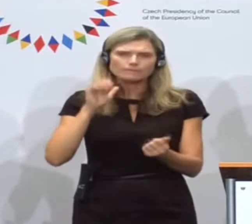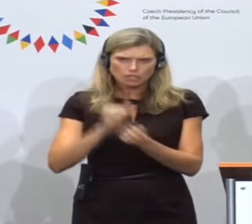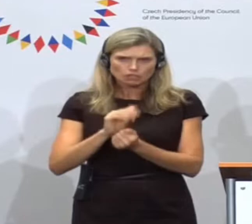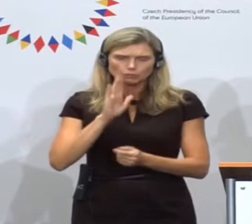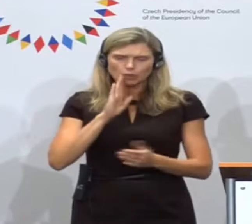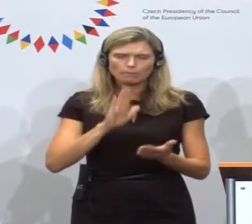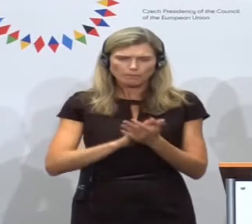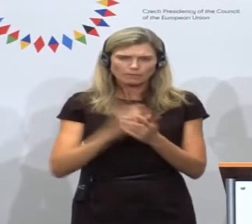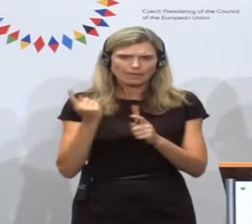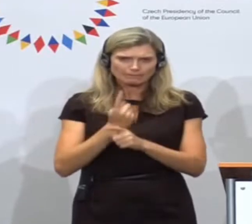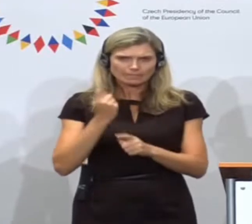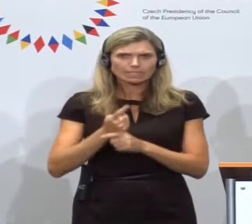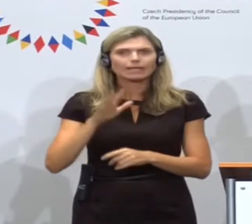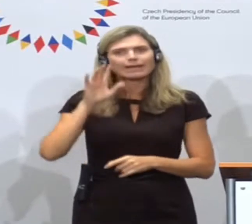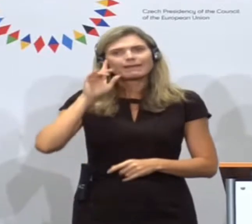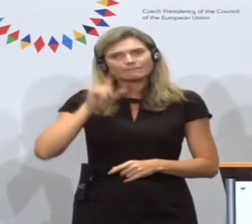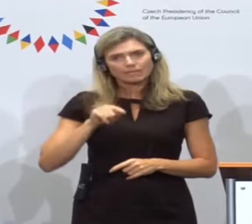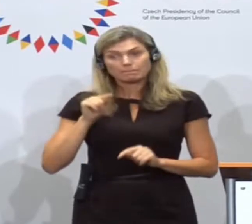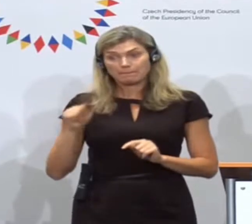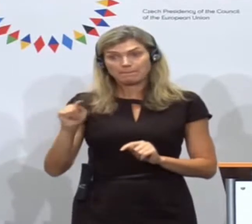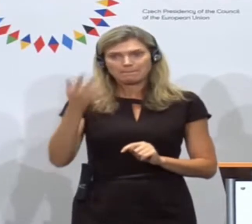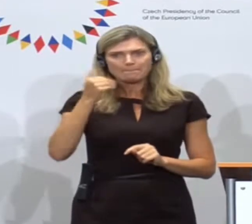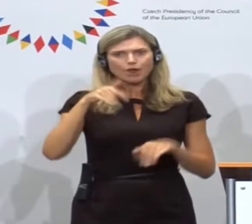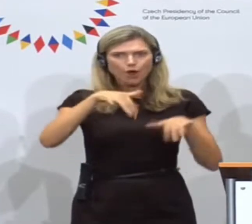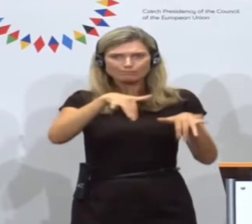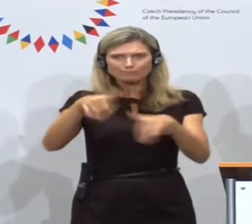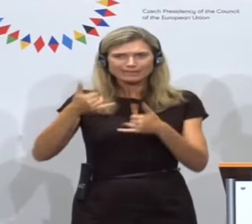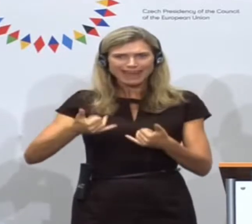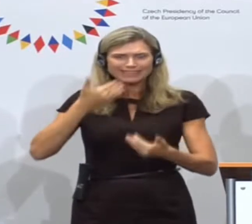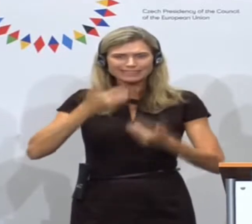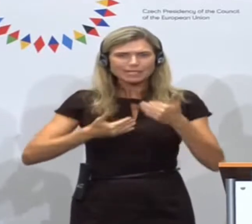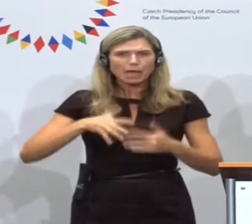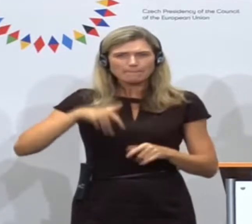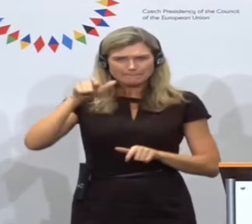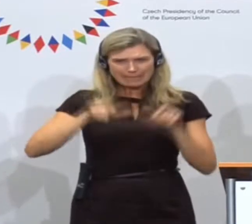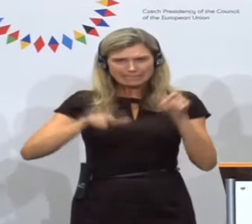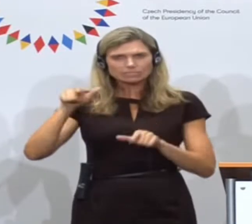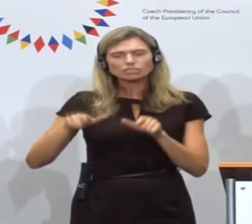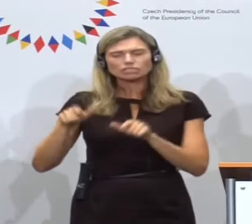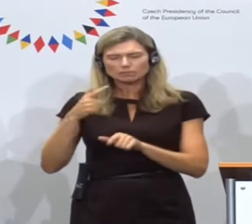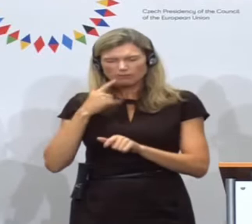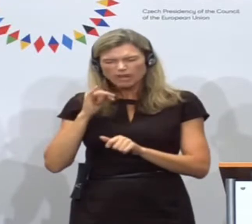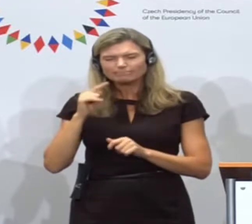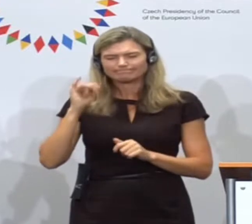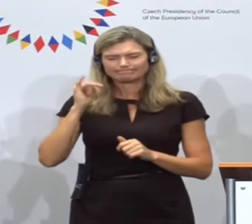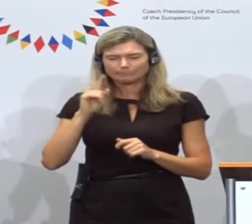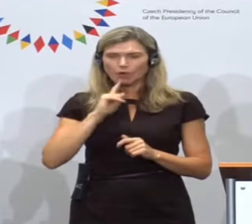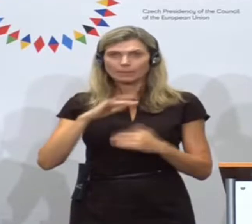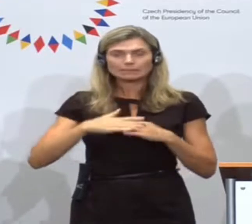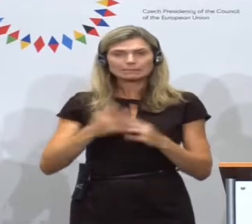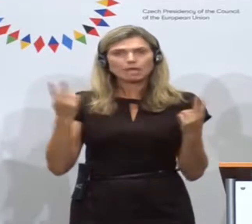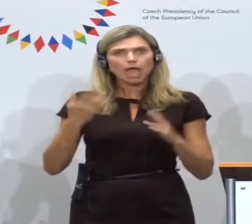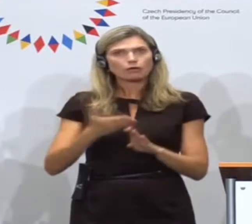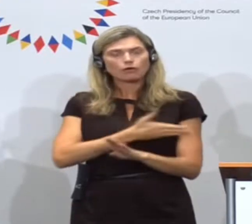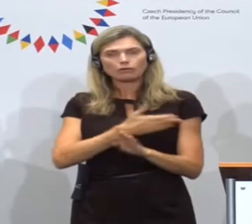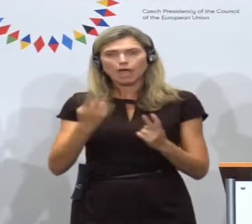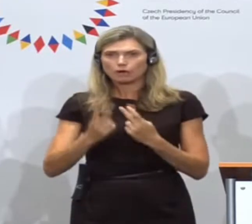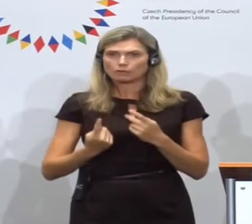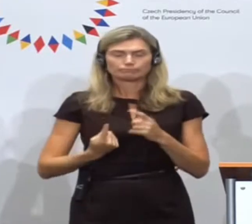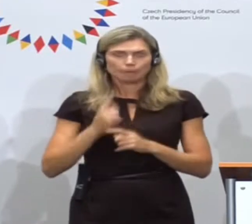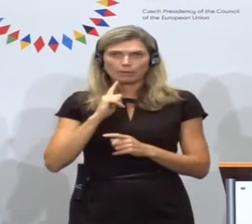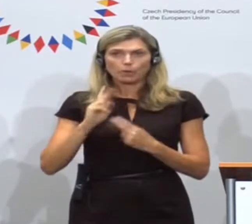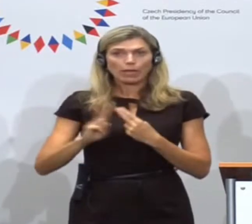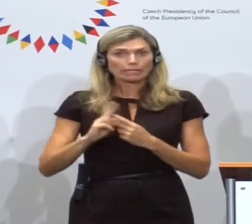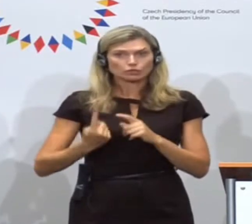that we are taking concrete and historical actions to ensure that the increases in